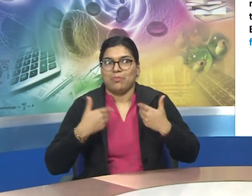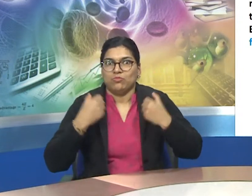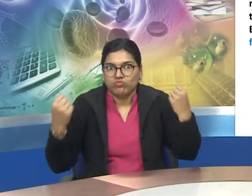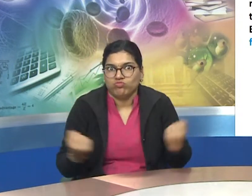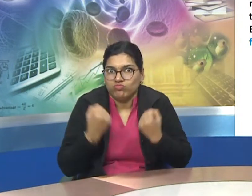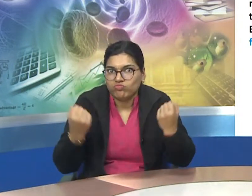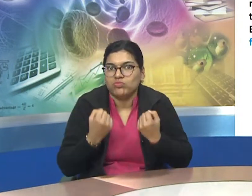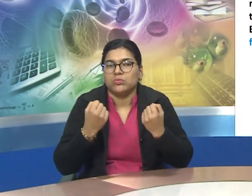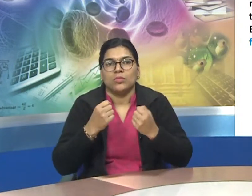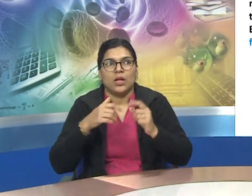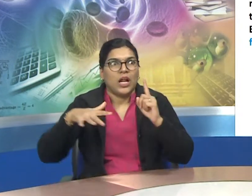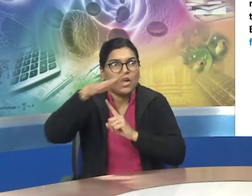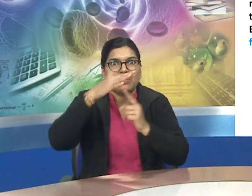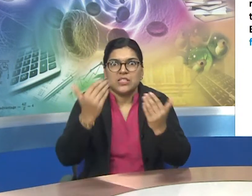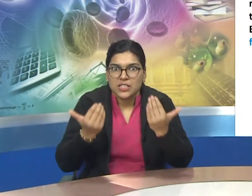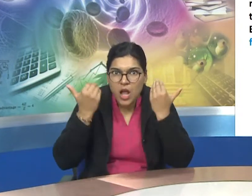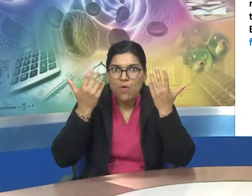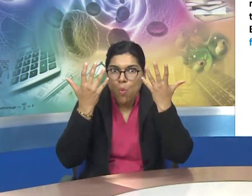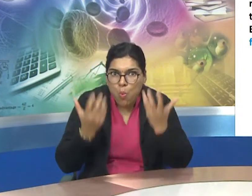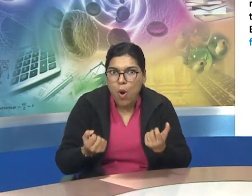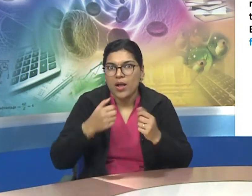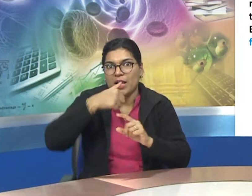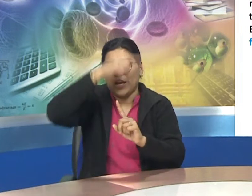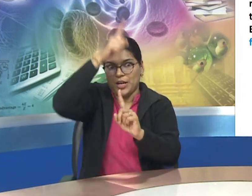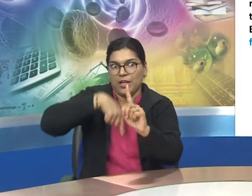It is actually a matter of pride for all of us.